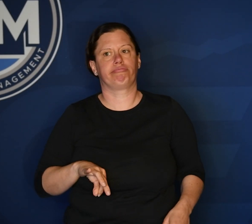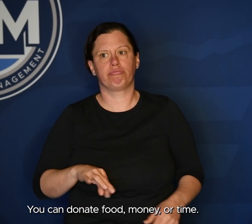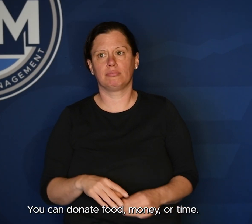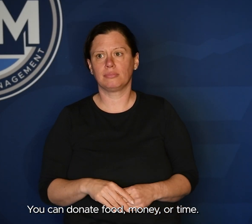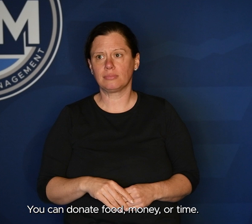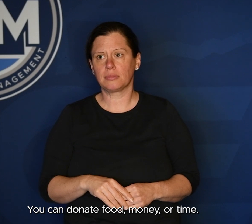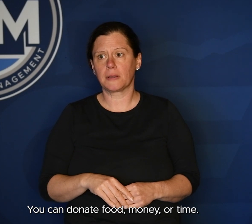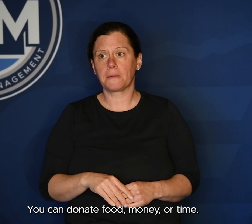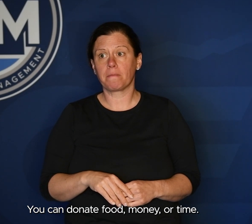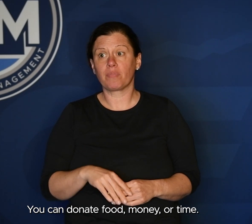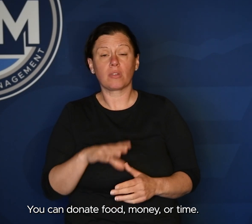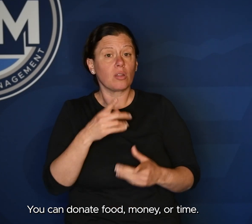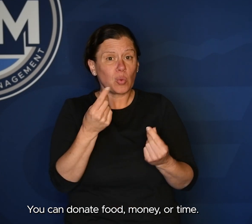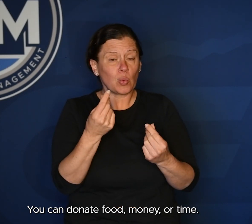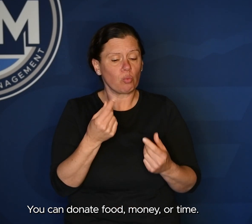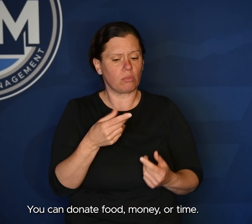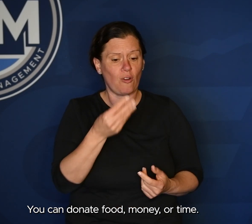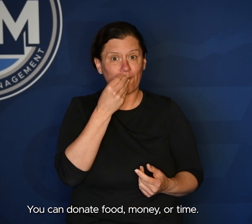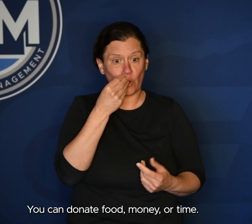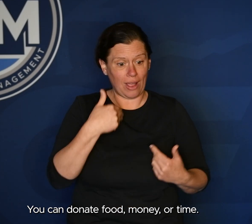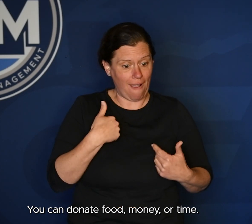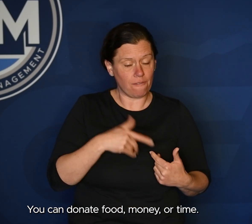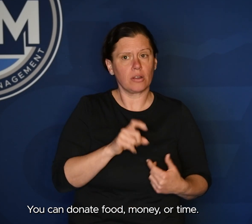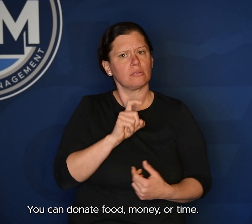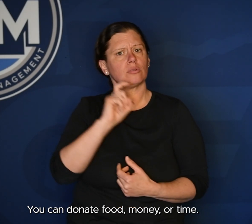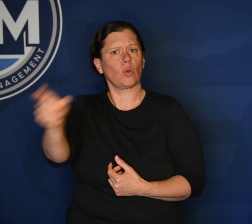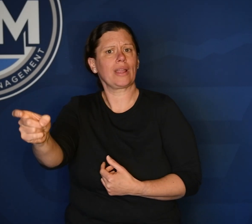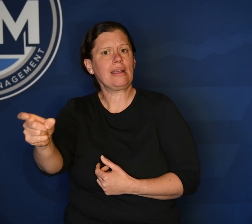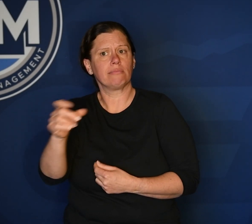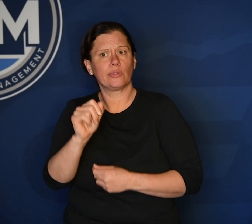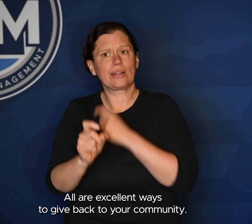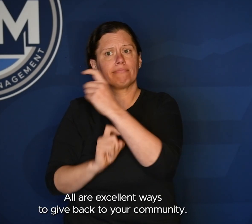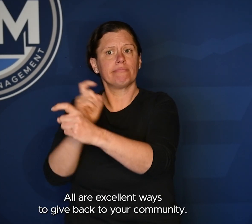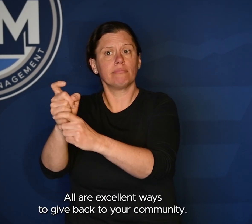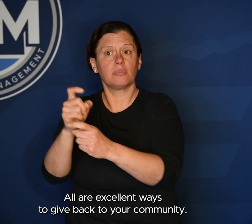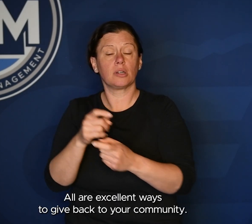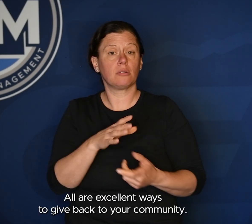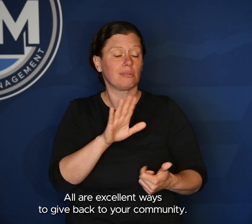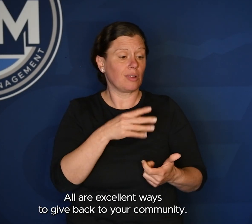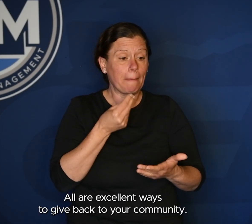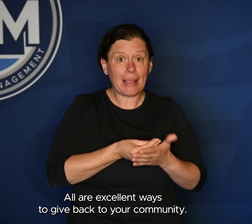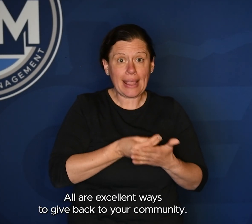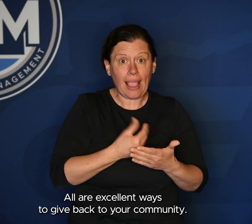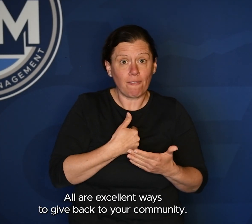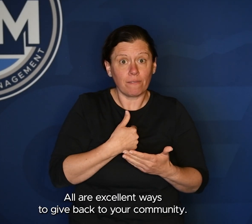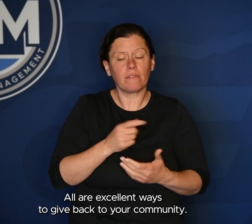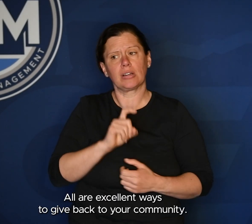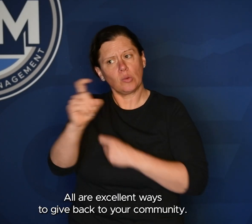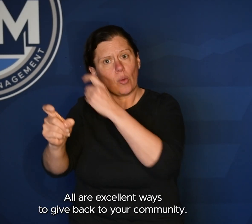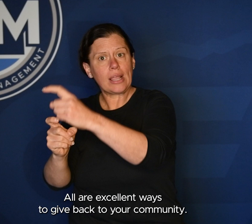You can donate food, money, or time. All are excellent ways to give back to your